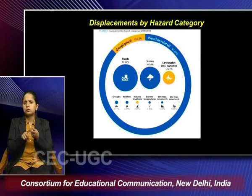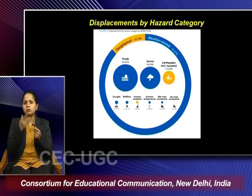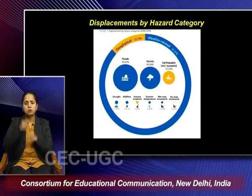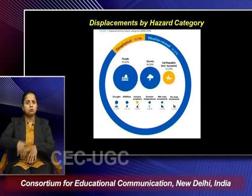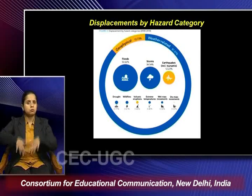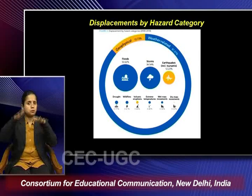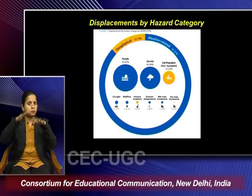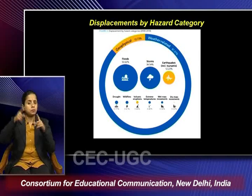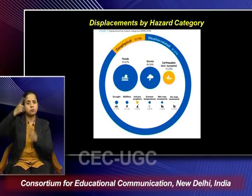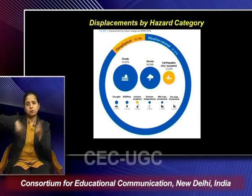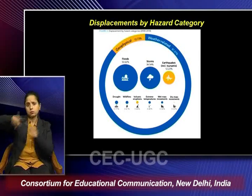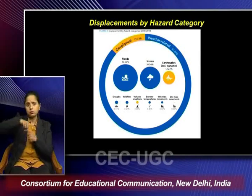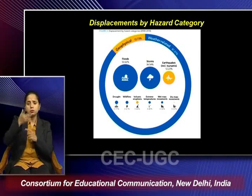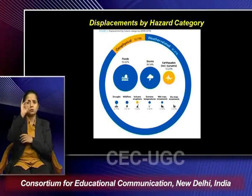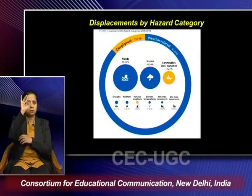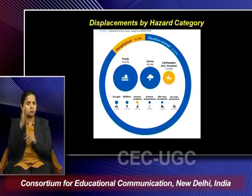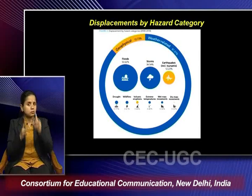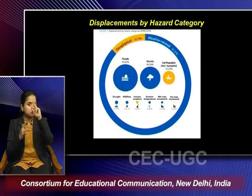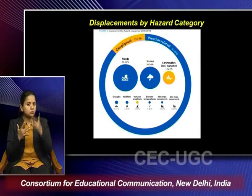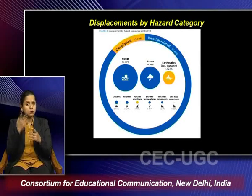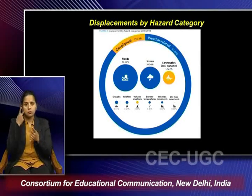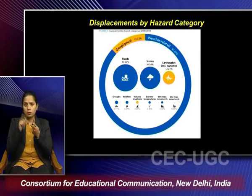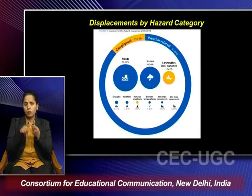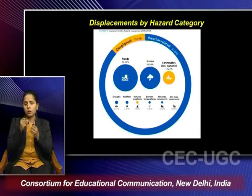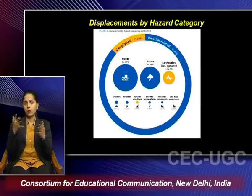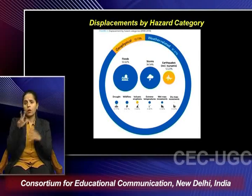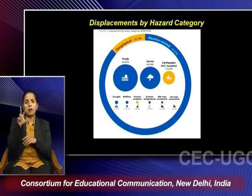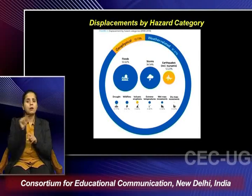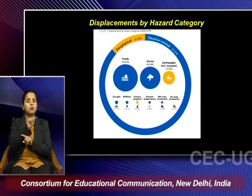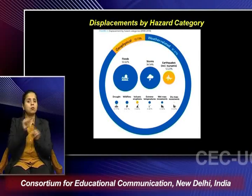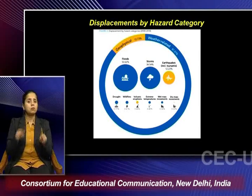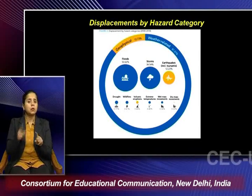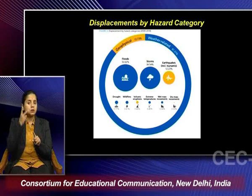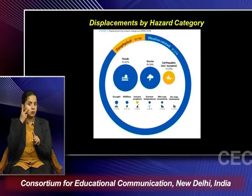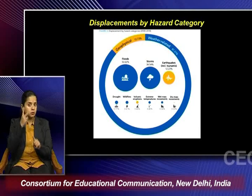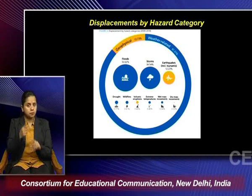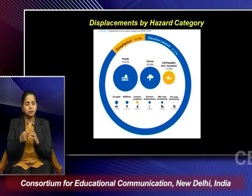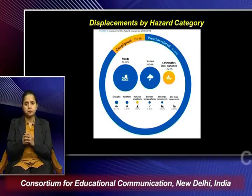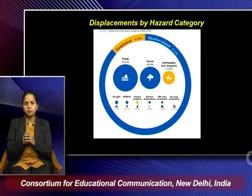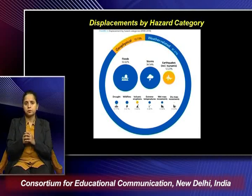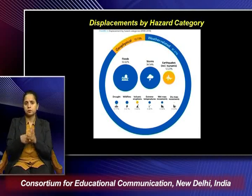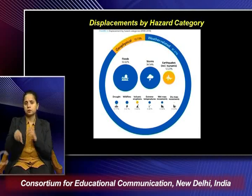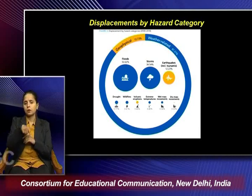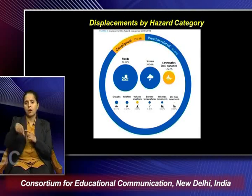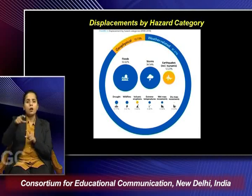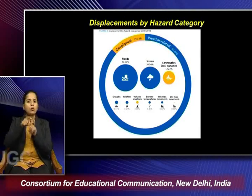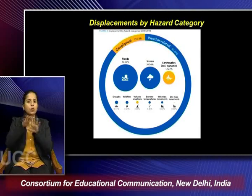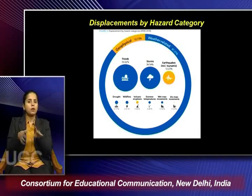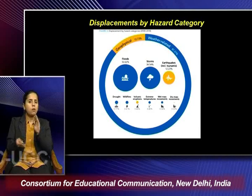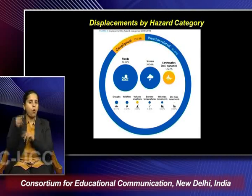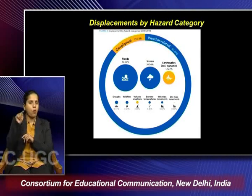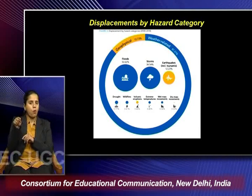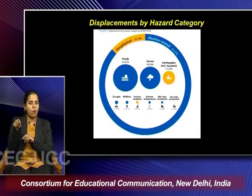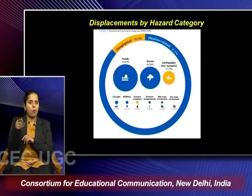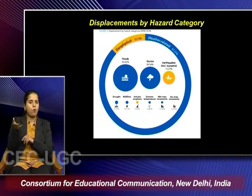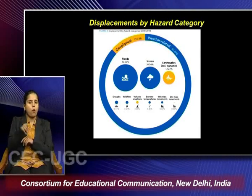and storms, which caters to more than 80% of the disaster related